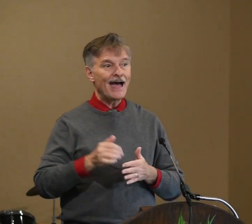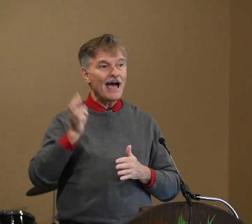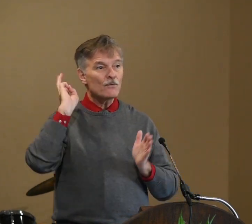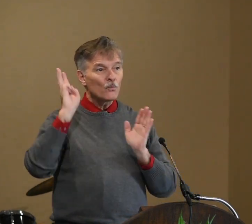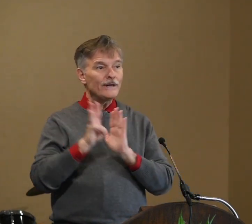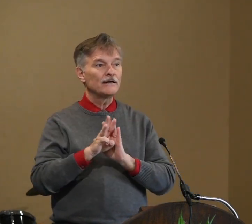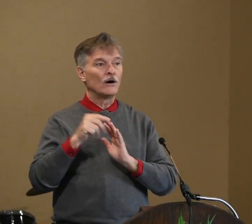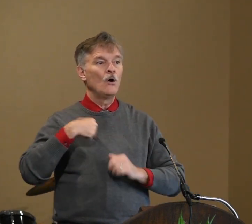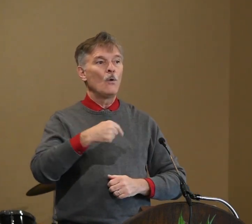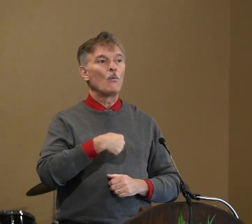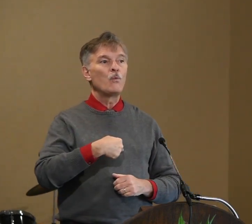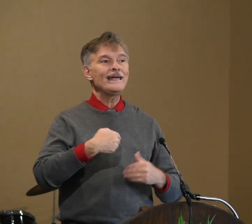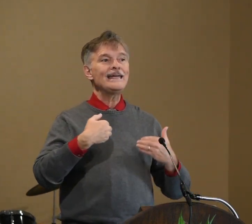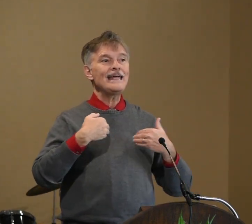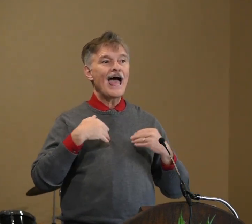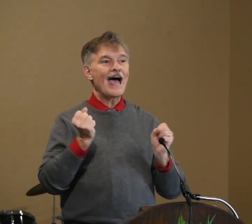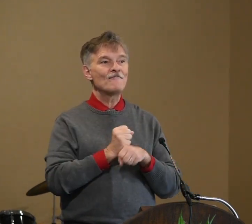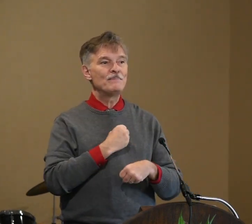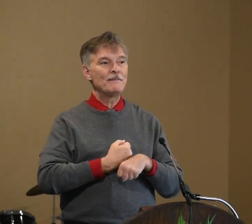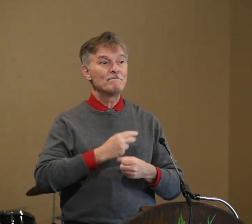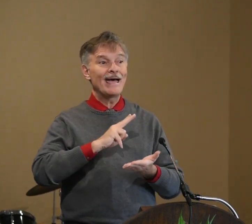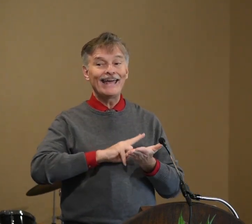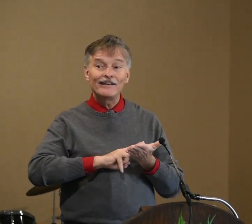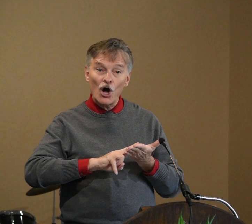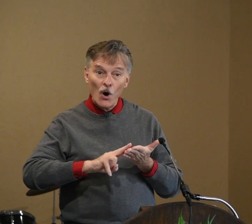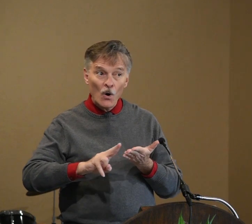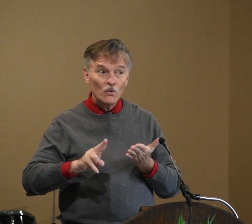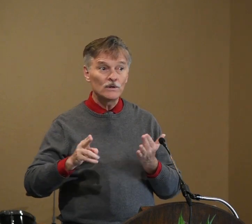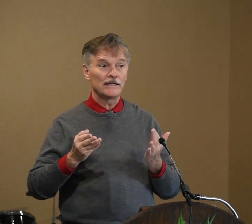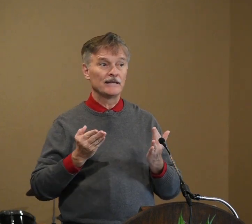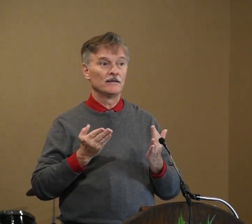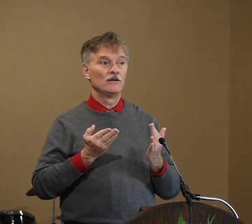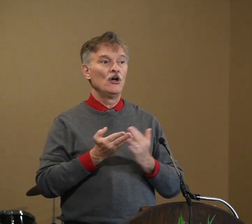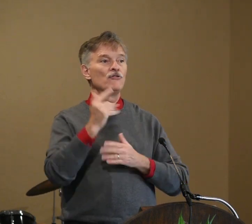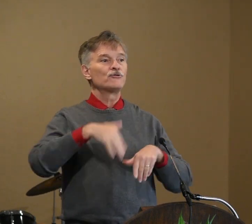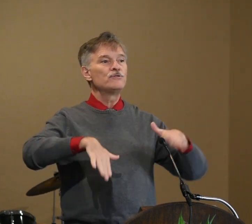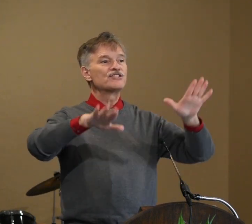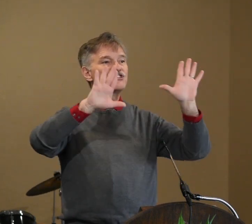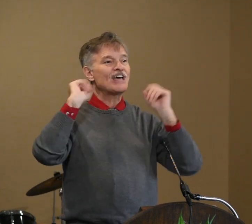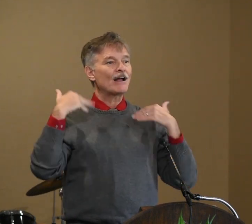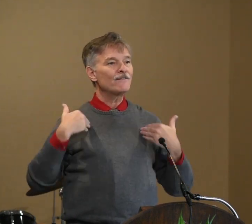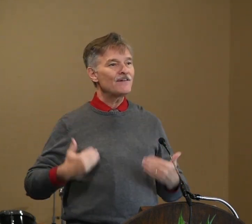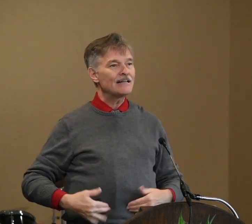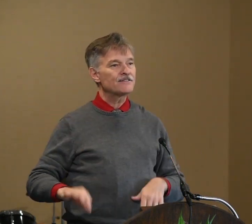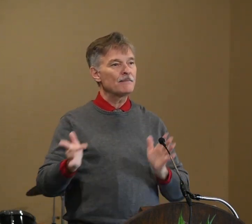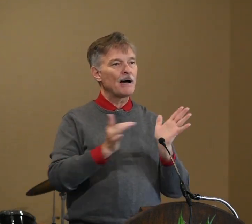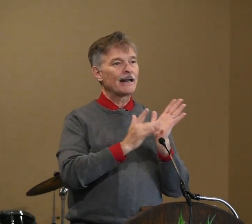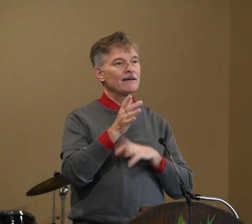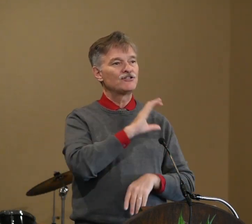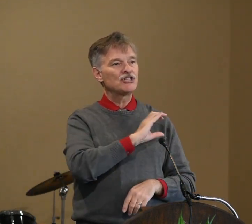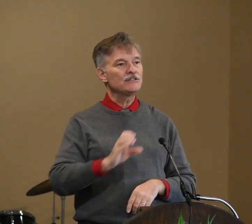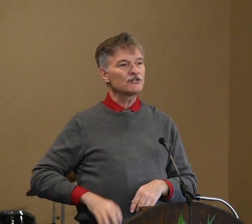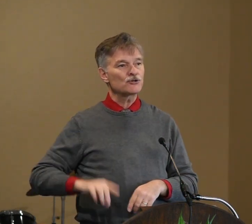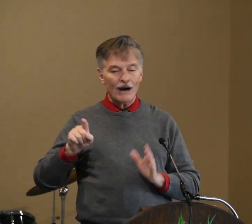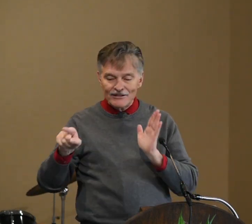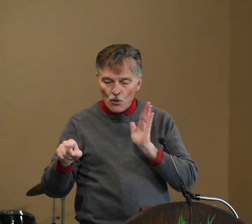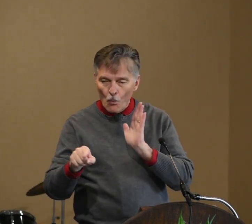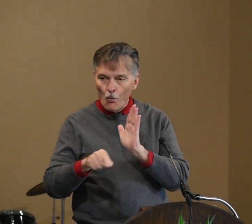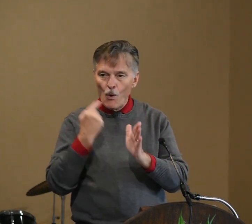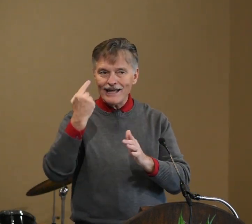that will, we have been made holy through the sacrifice of the body of Jesus Christ